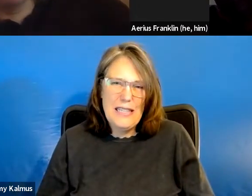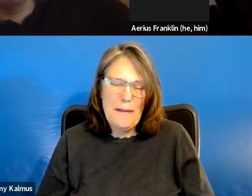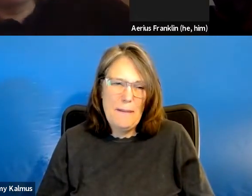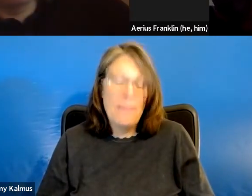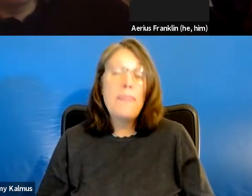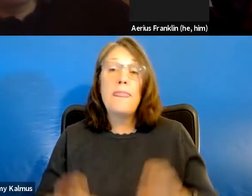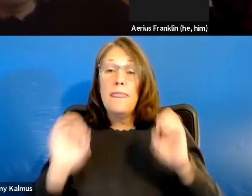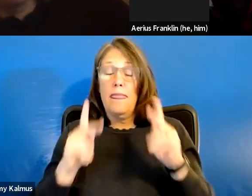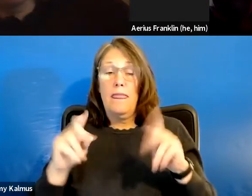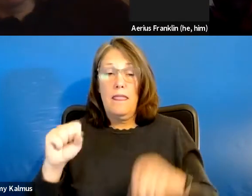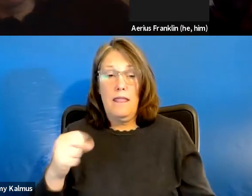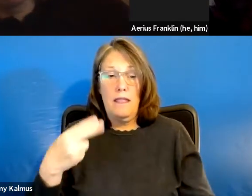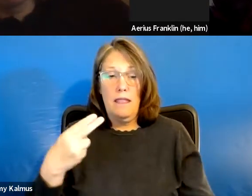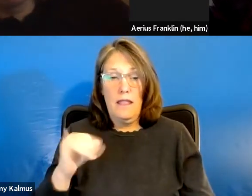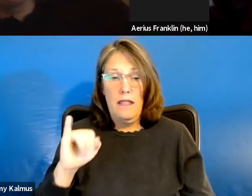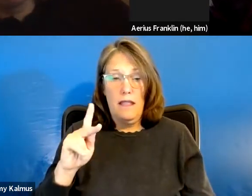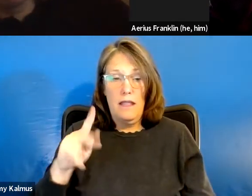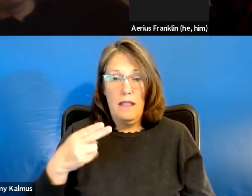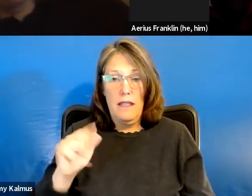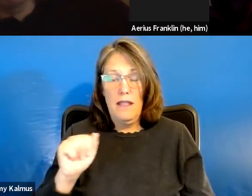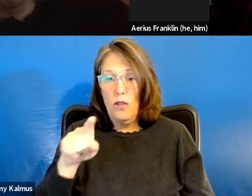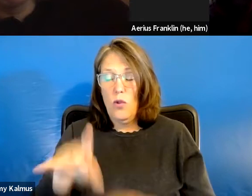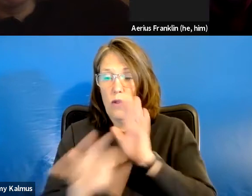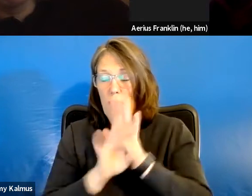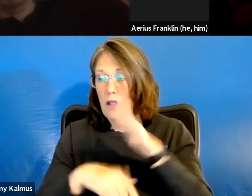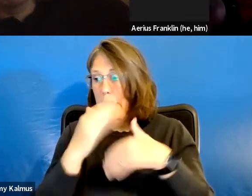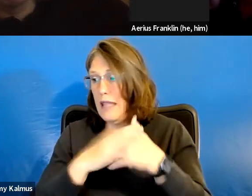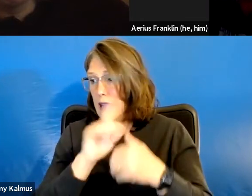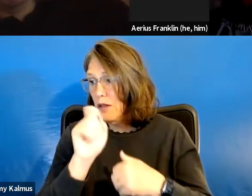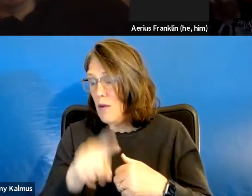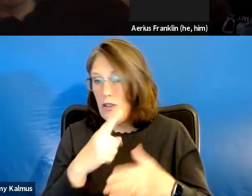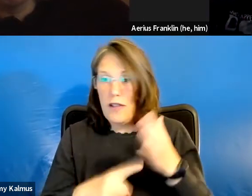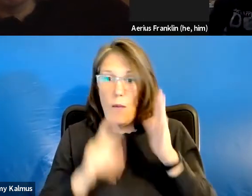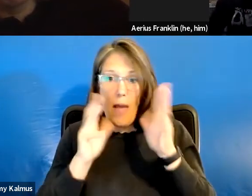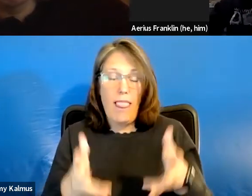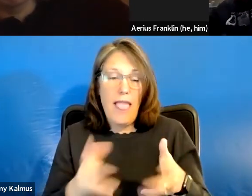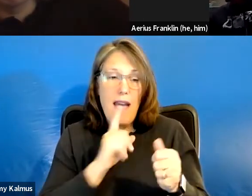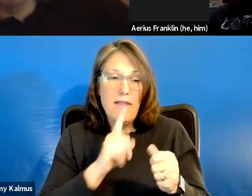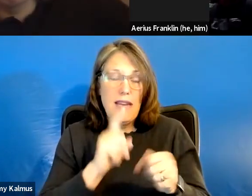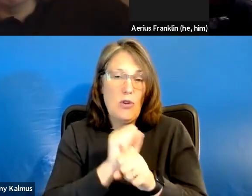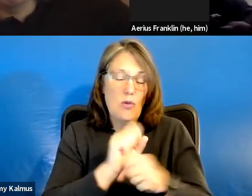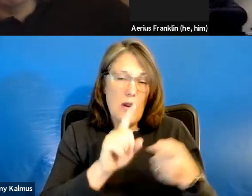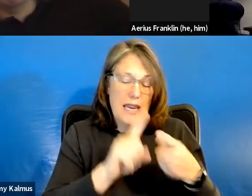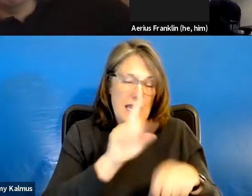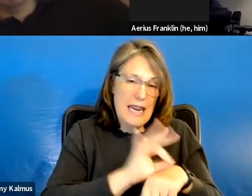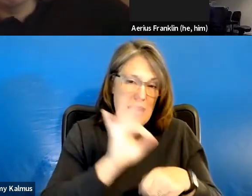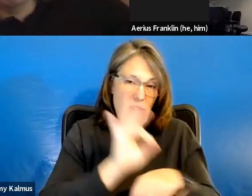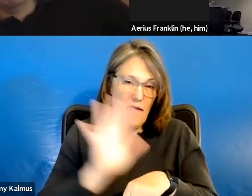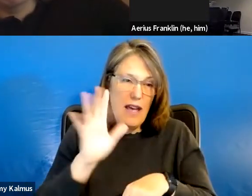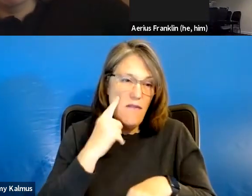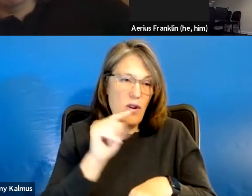All right, so Sheikah, you get to pick out the next questions. What we have left is working 9 to 5 for 300 or